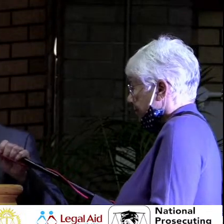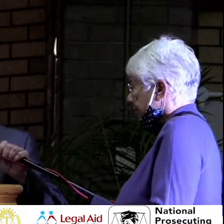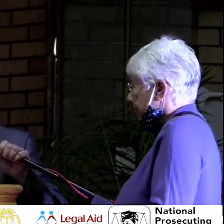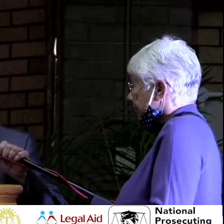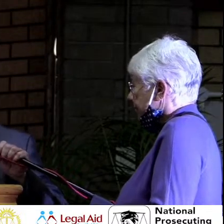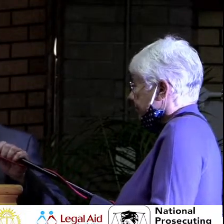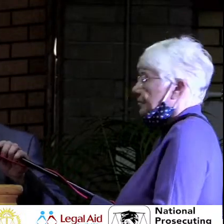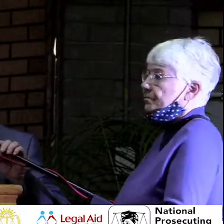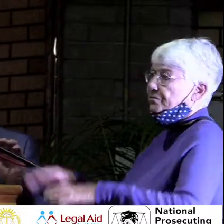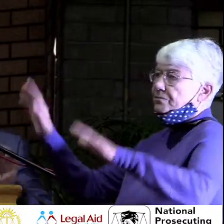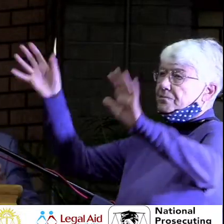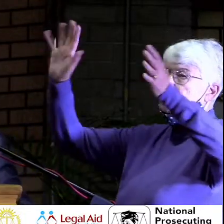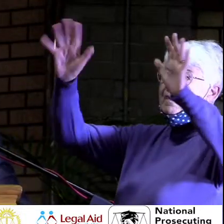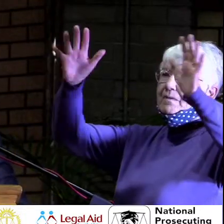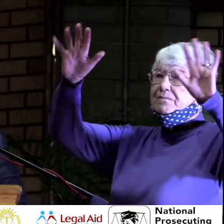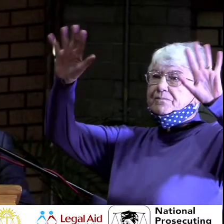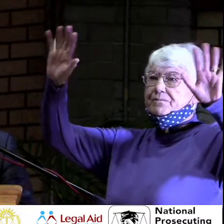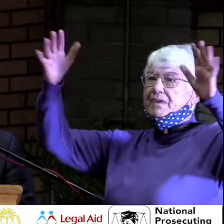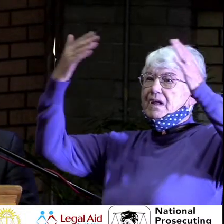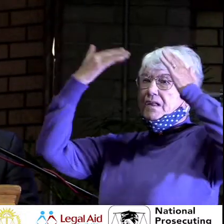Thank you very much, Mr. Malema.